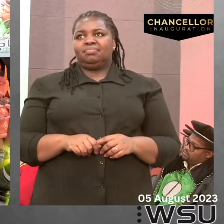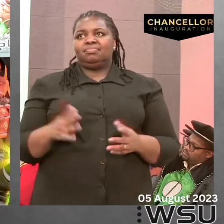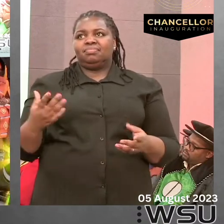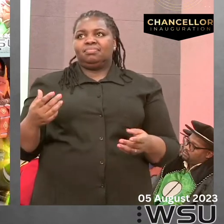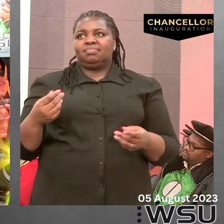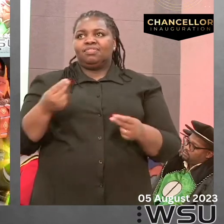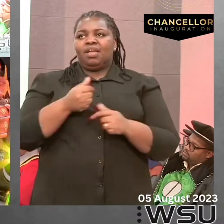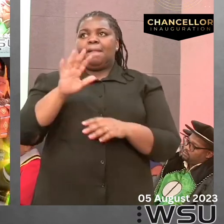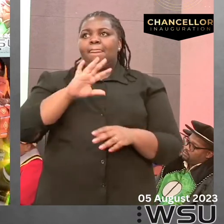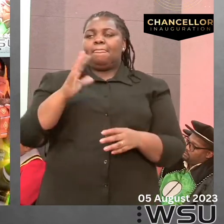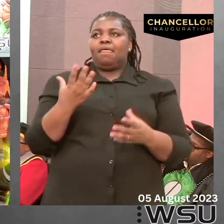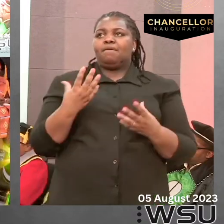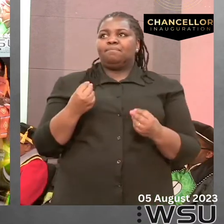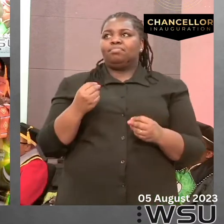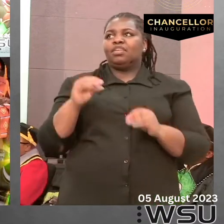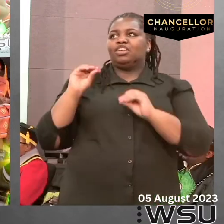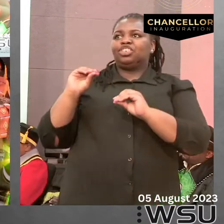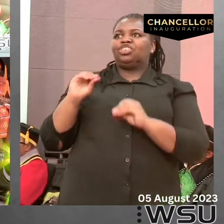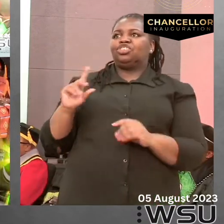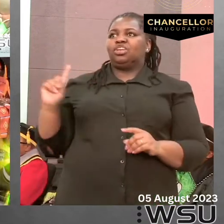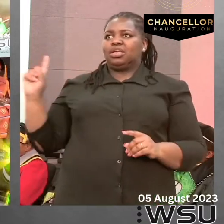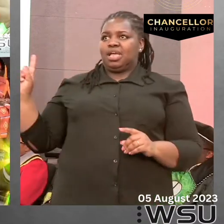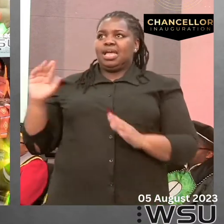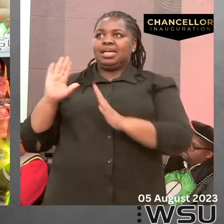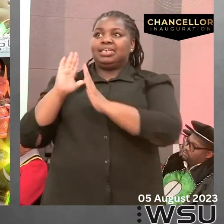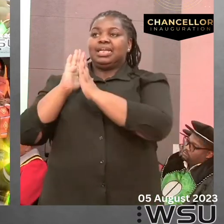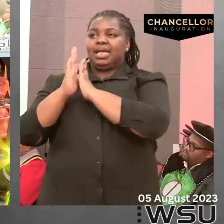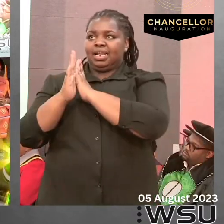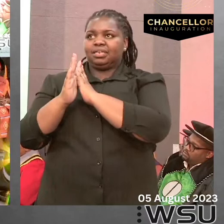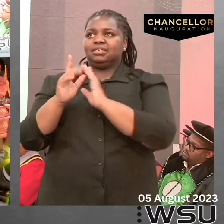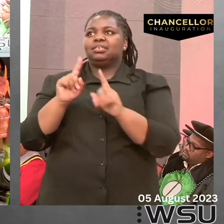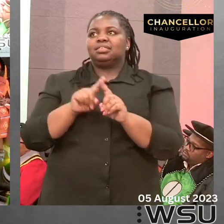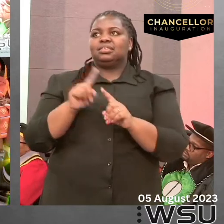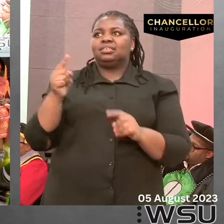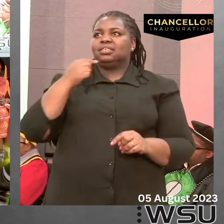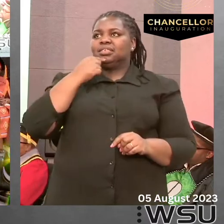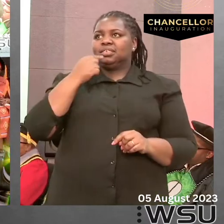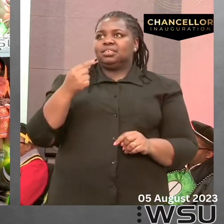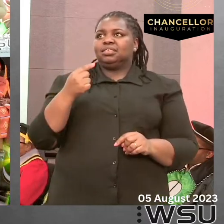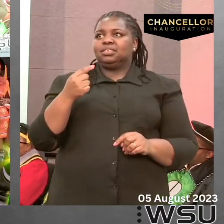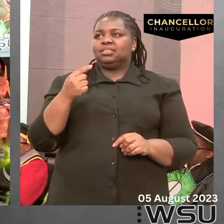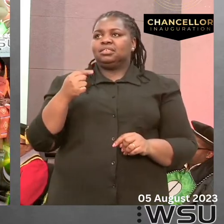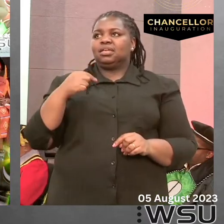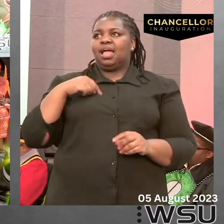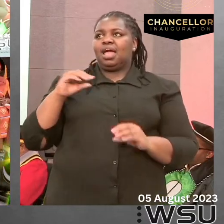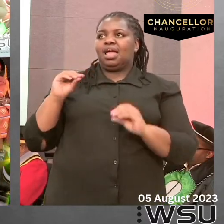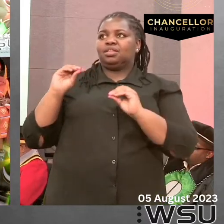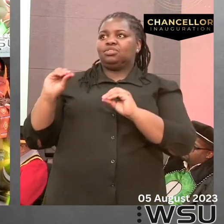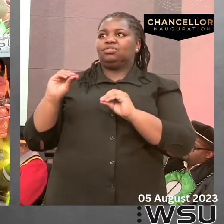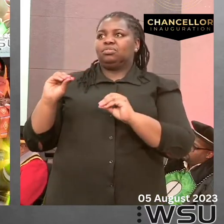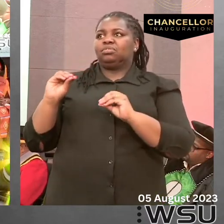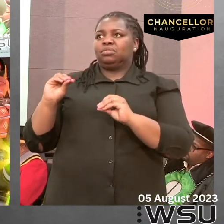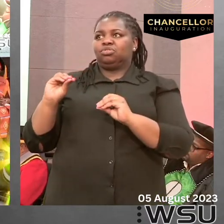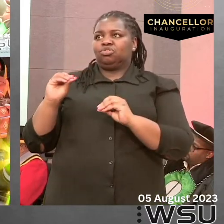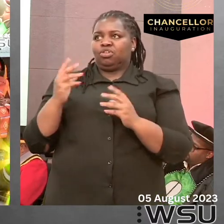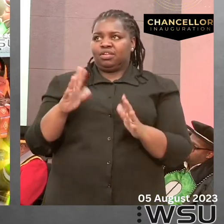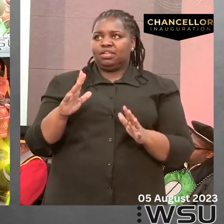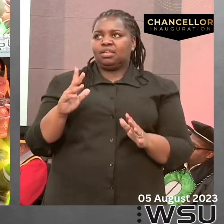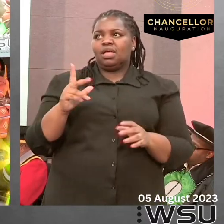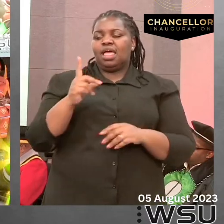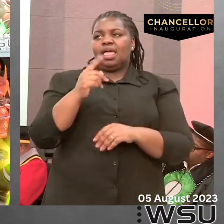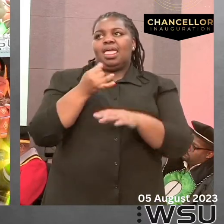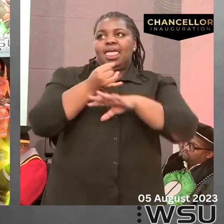Unfortunately, I didn't have the privilege of teaching it directly. As she says, I taught in the very early